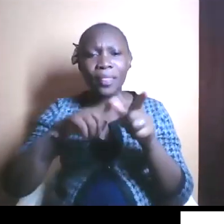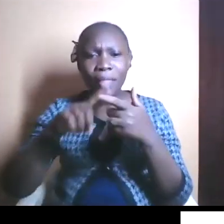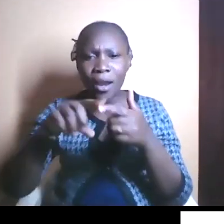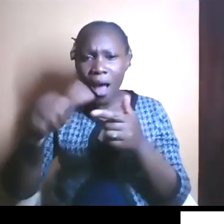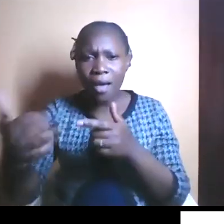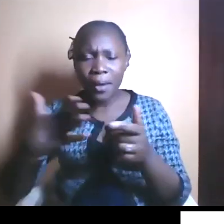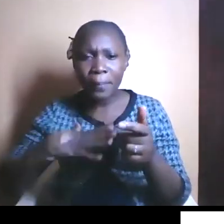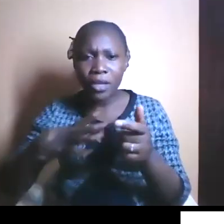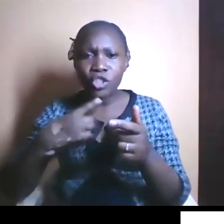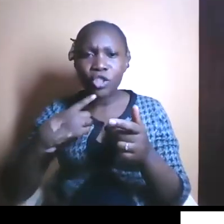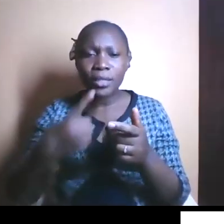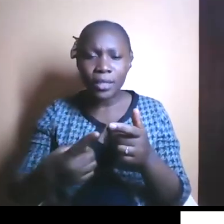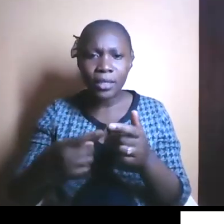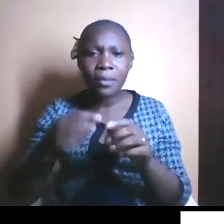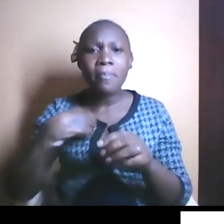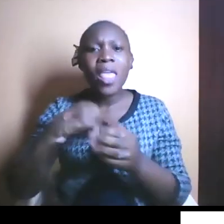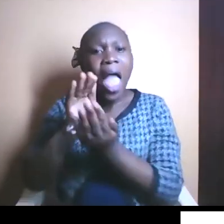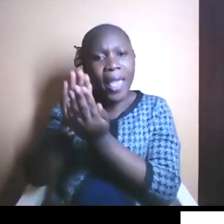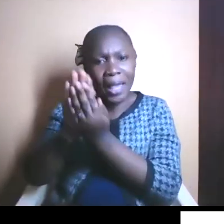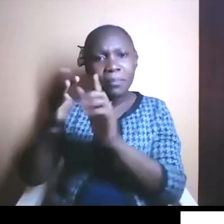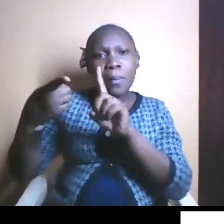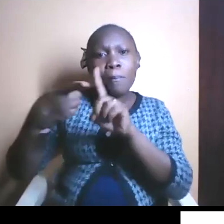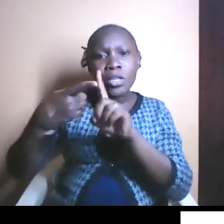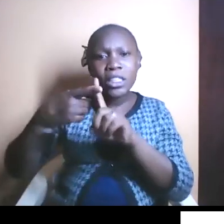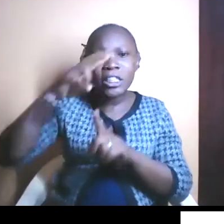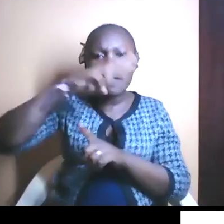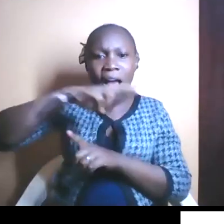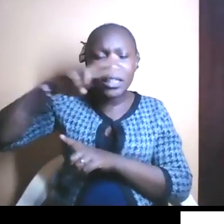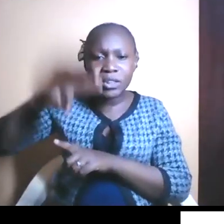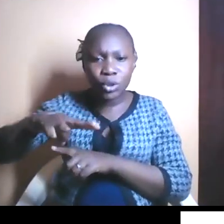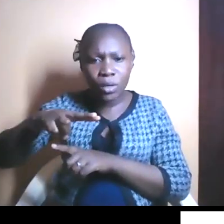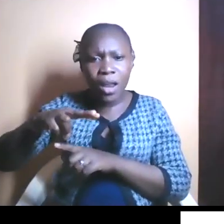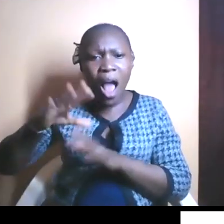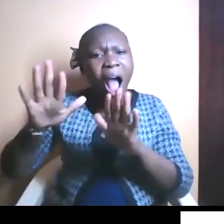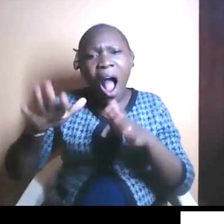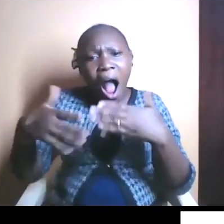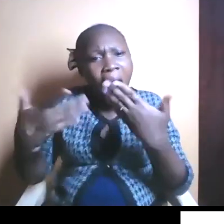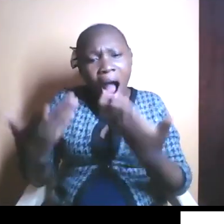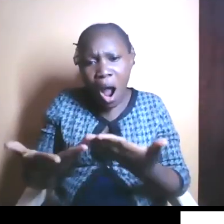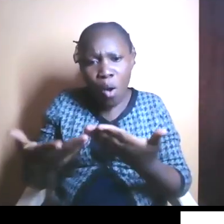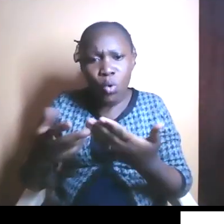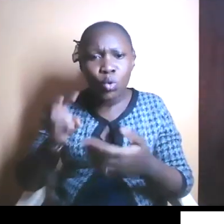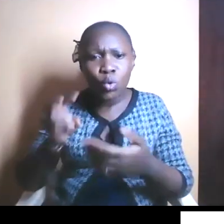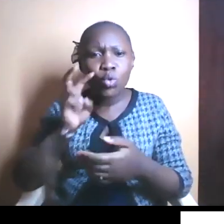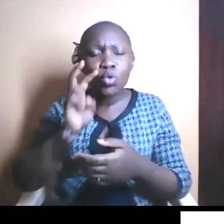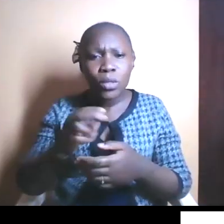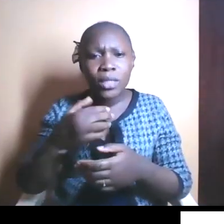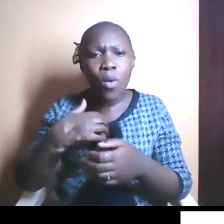a positive attitude. Kaya says, how does one recognize that they are actually in a toxic